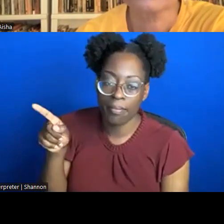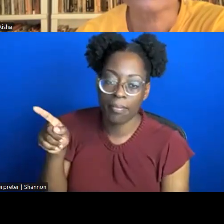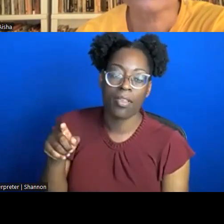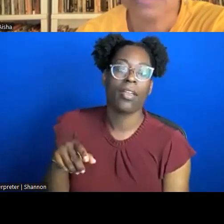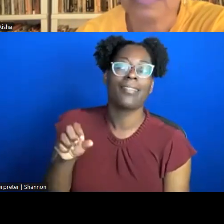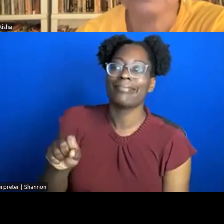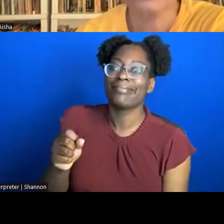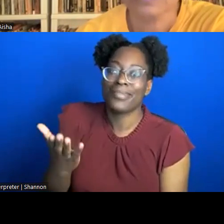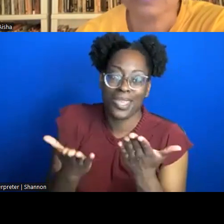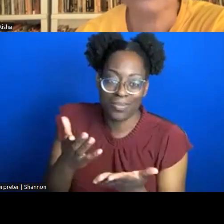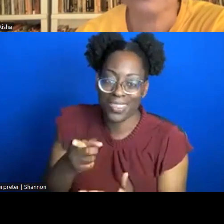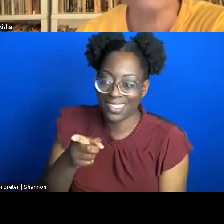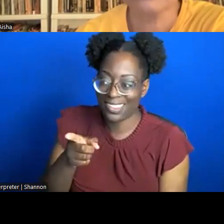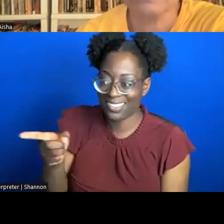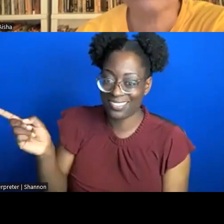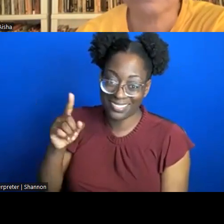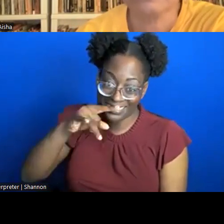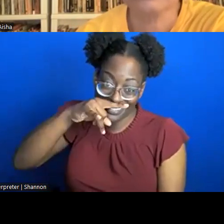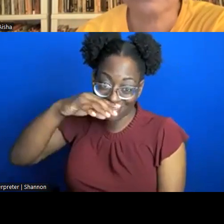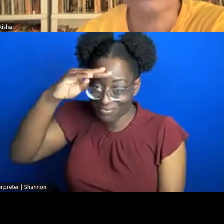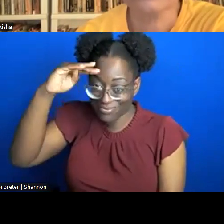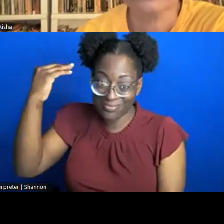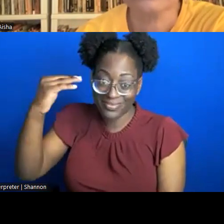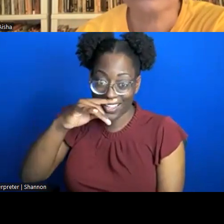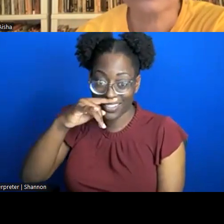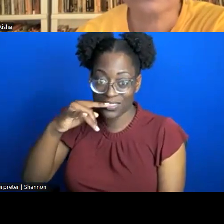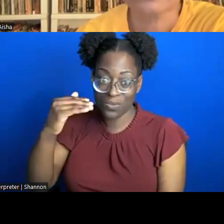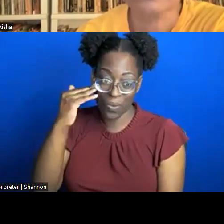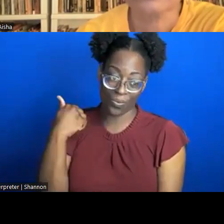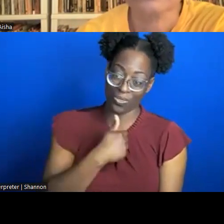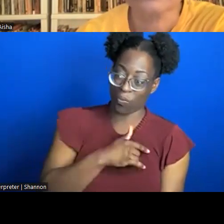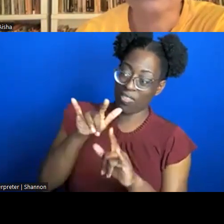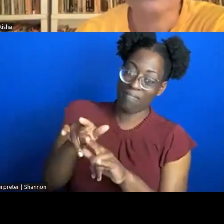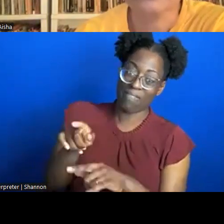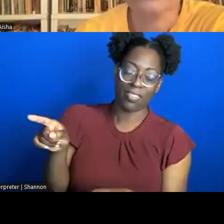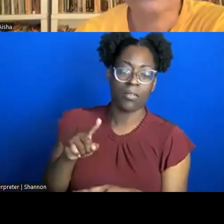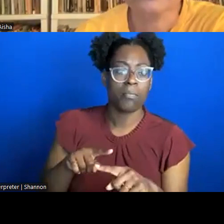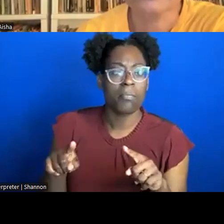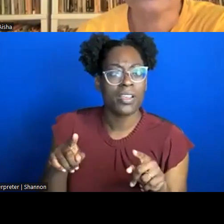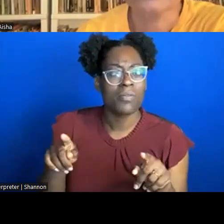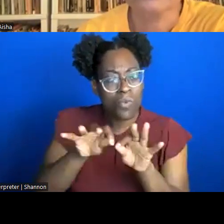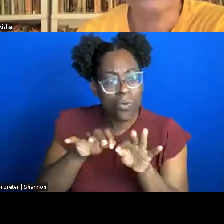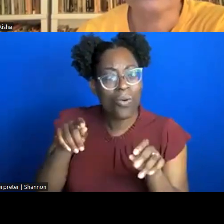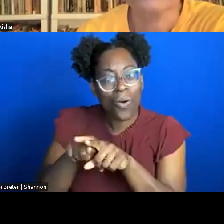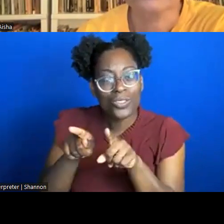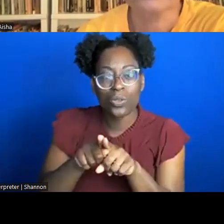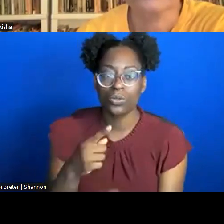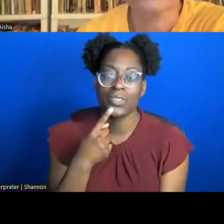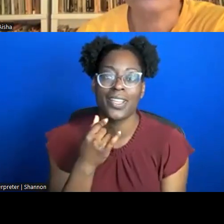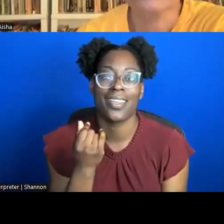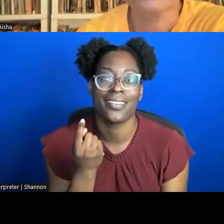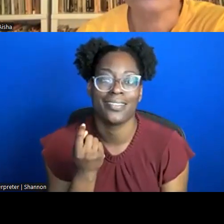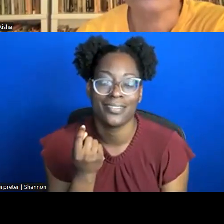says them and what they say. So as educators, as parents, as adults, I just feel like